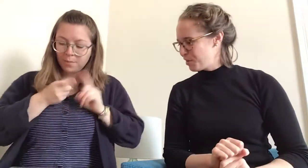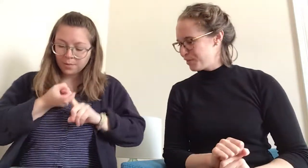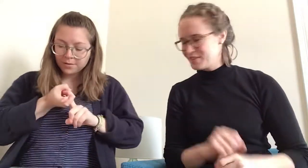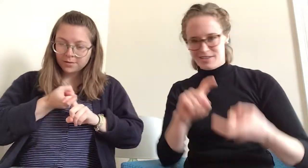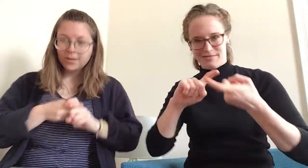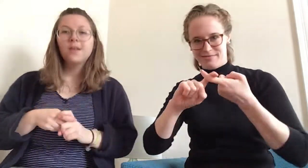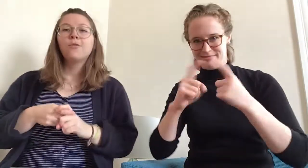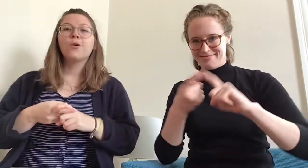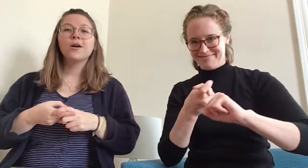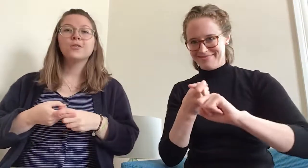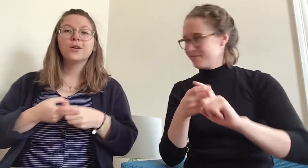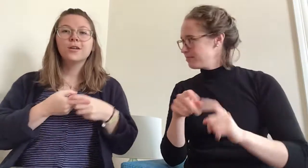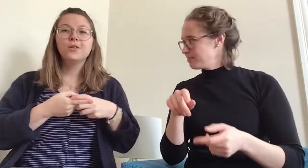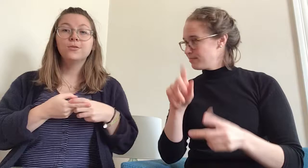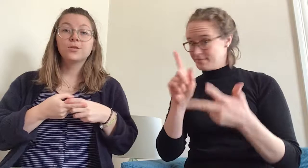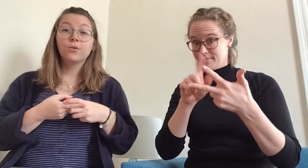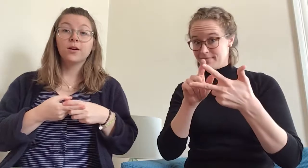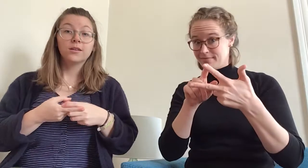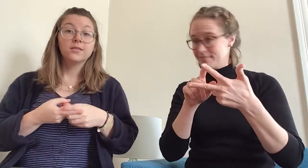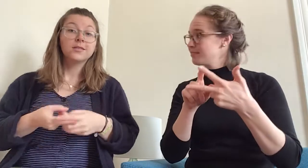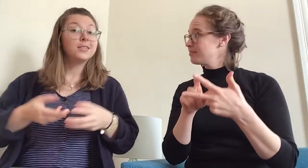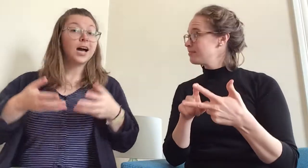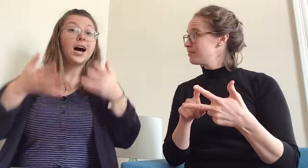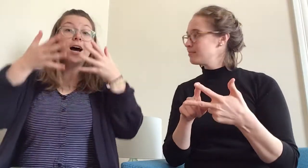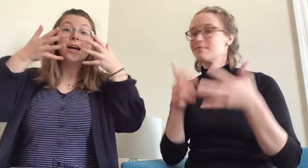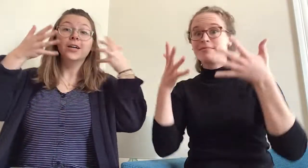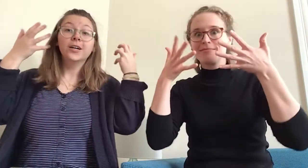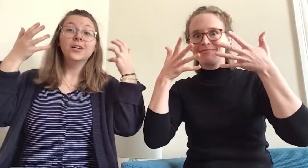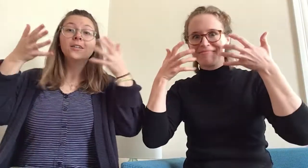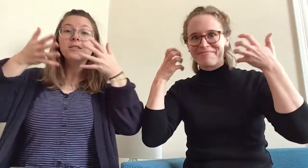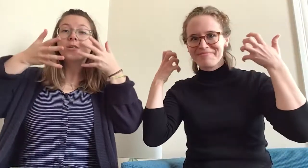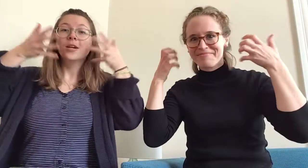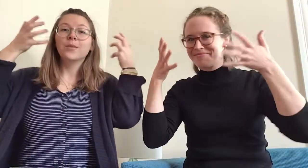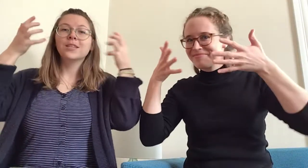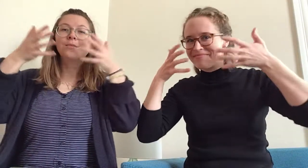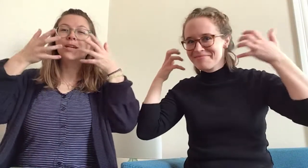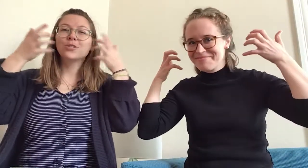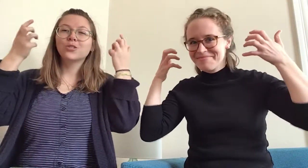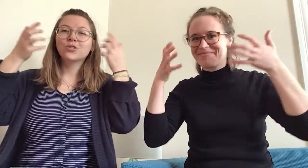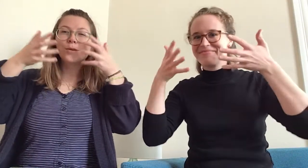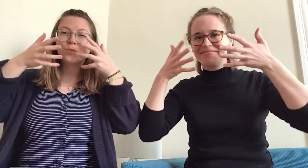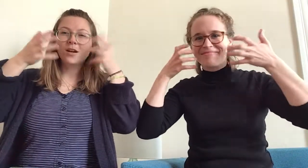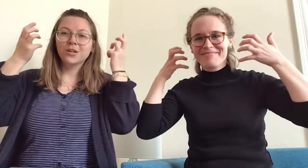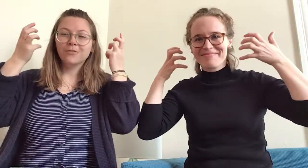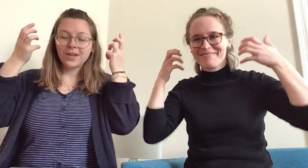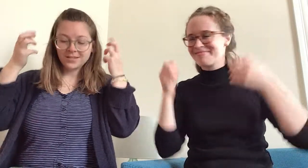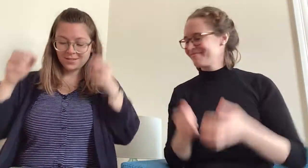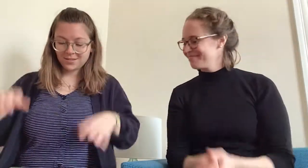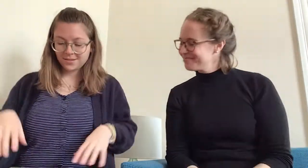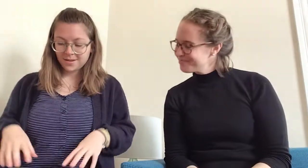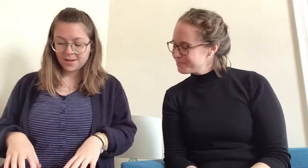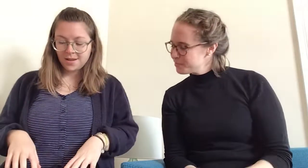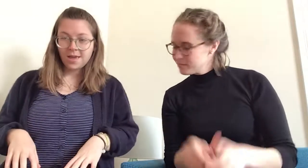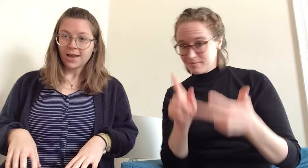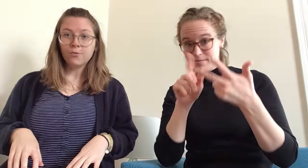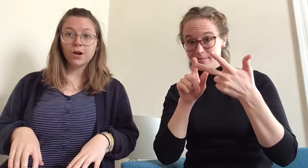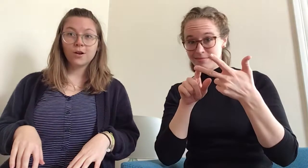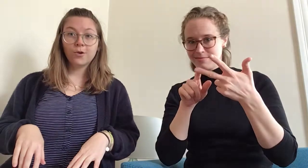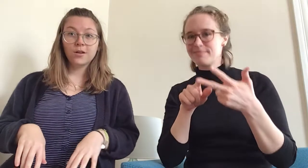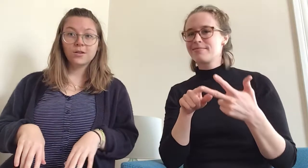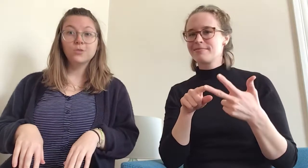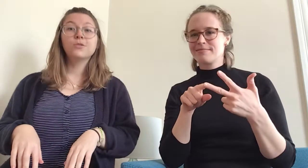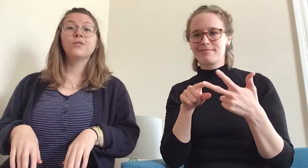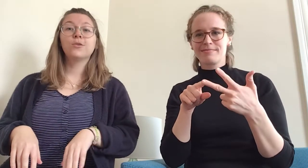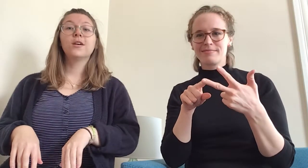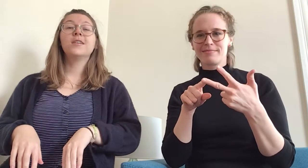Link them up. Perfect. We're also going to use the word tiger. So you're going to make some nice stripes on your face. And we're